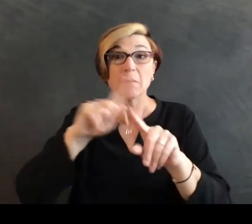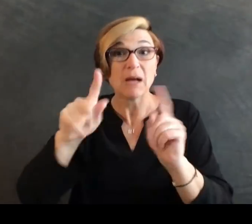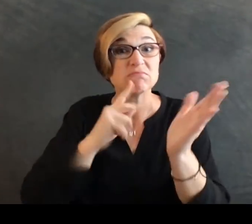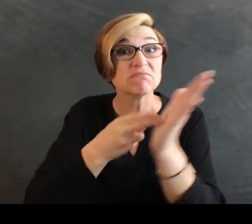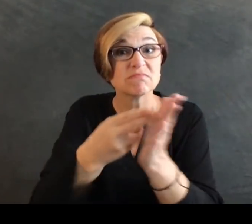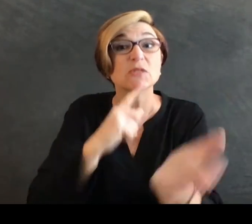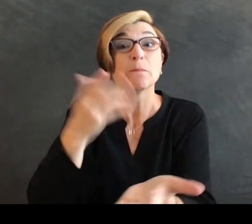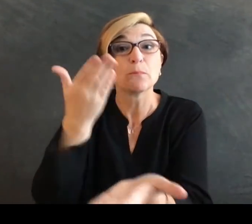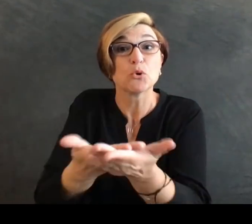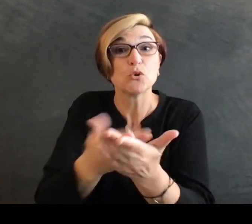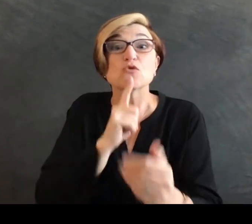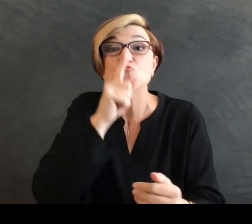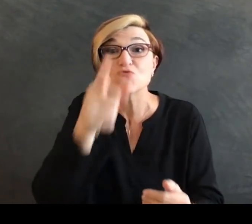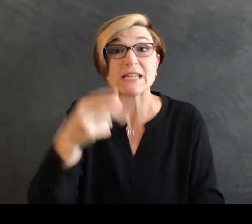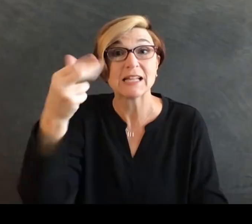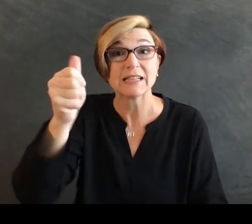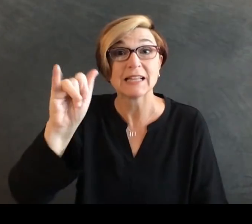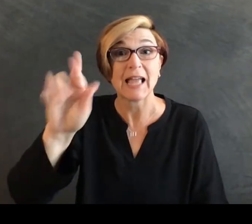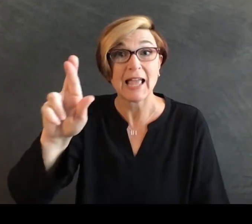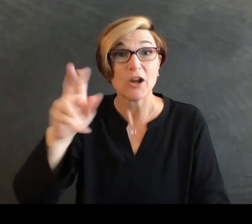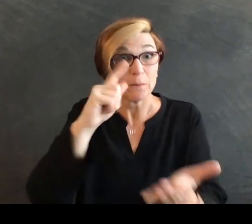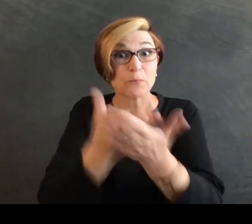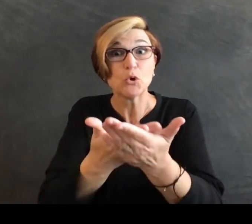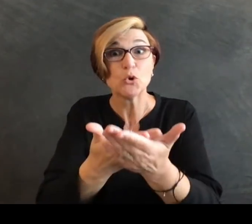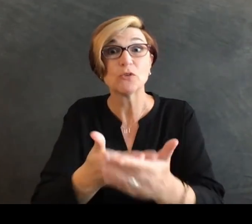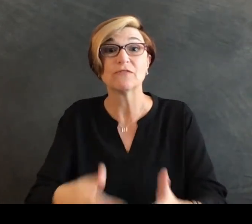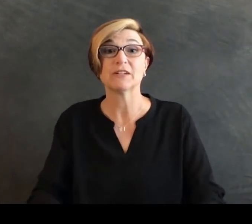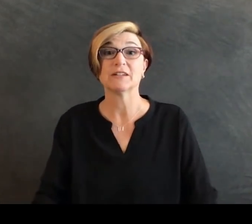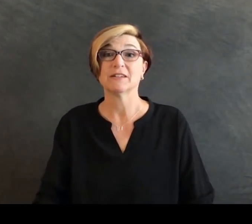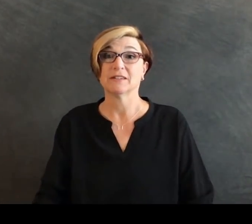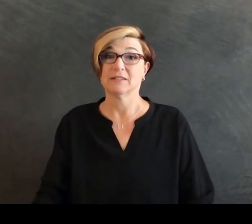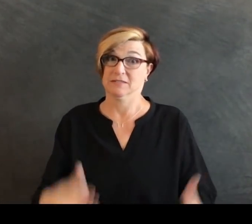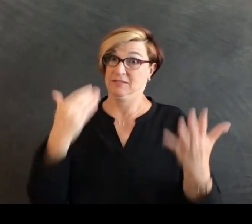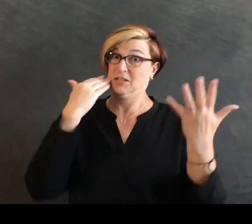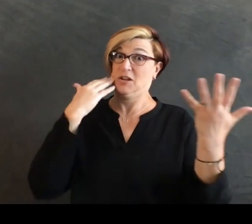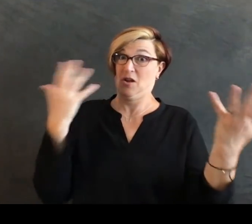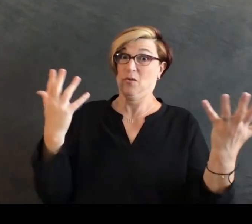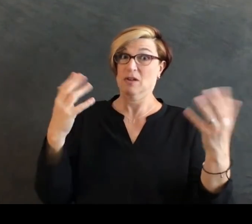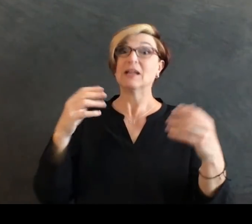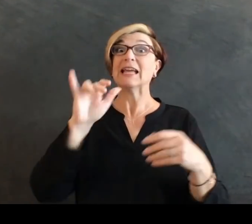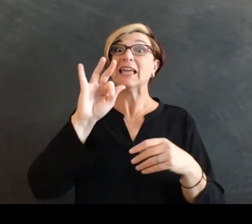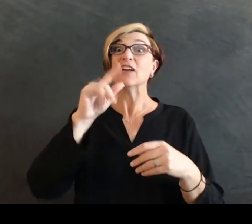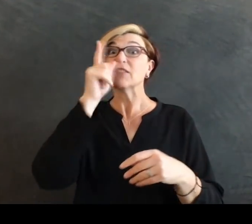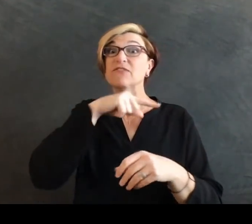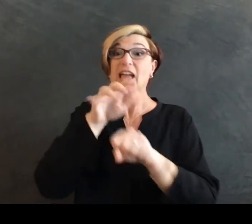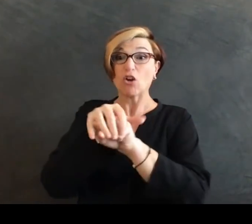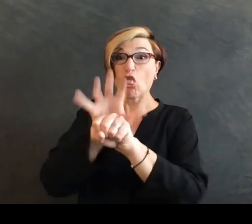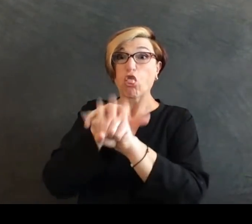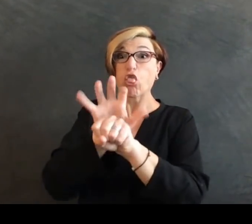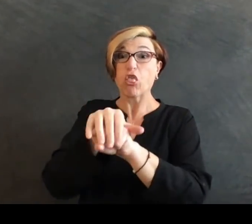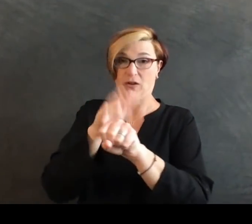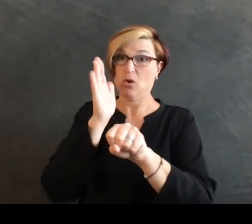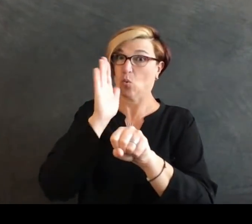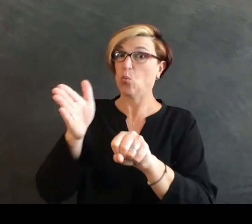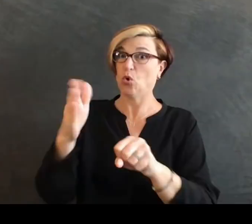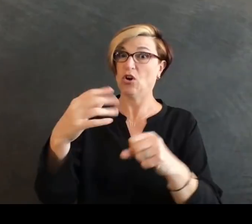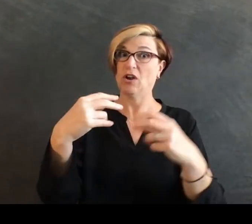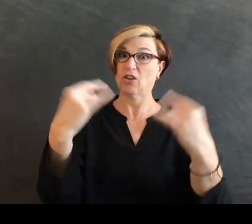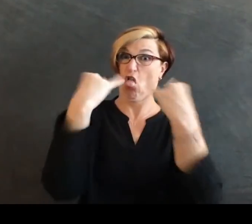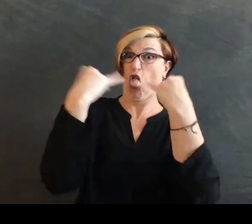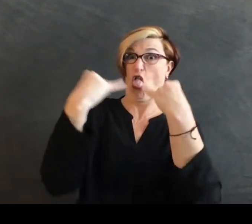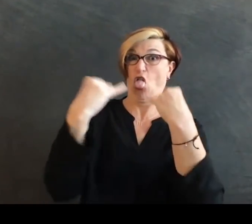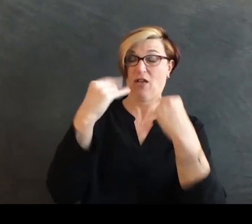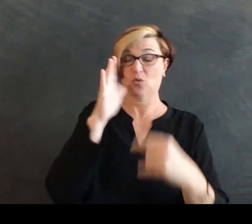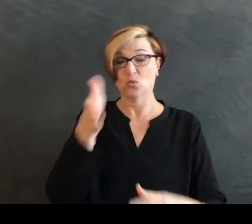with, if it's not used, you got a problem if you're president. And nearly 3,000 medical beds will become